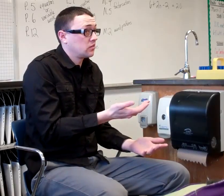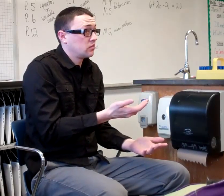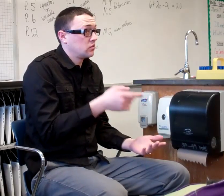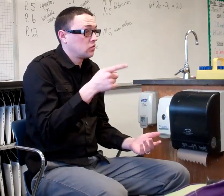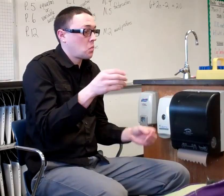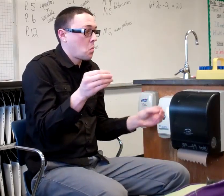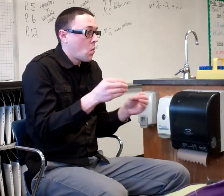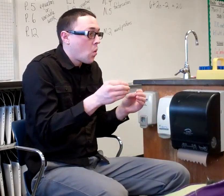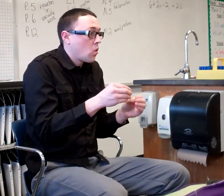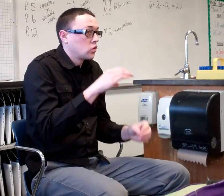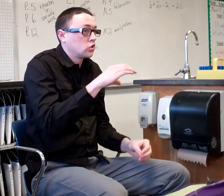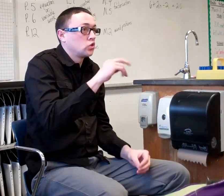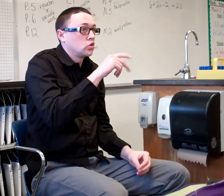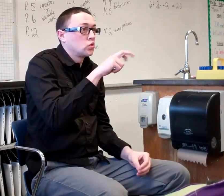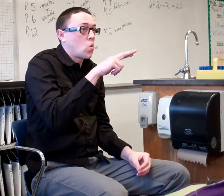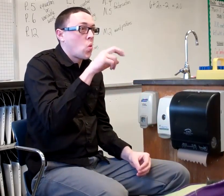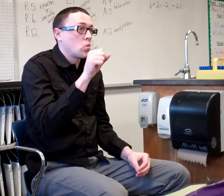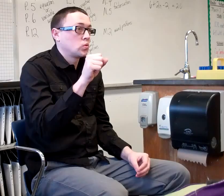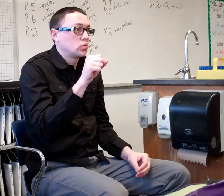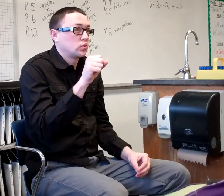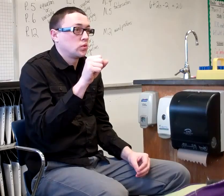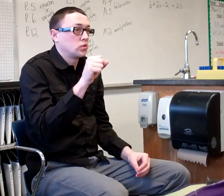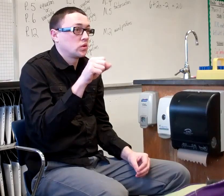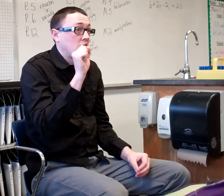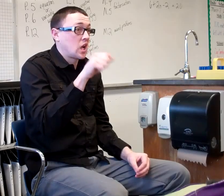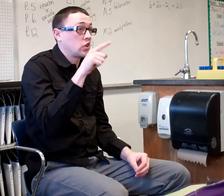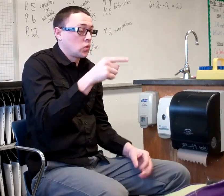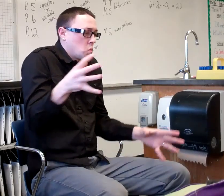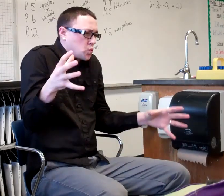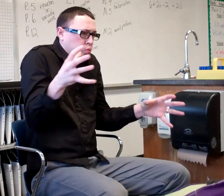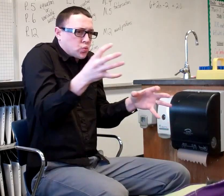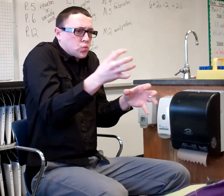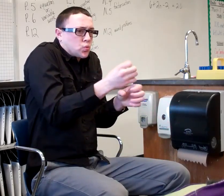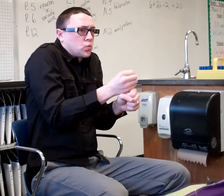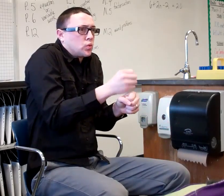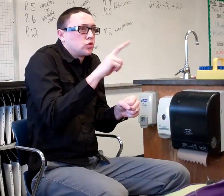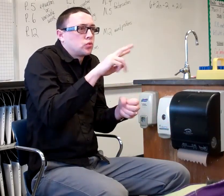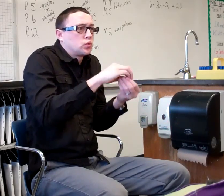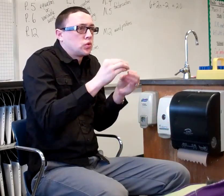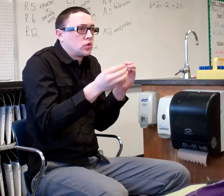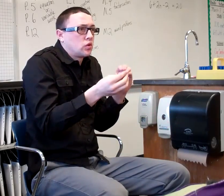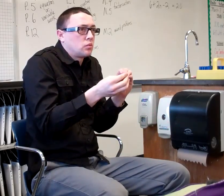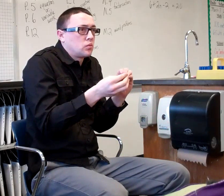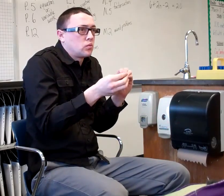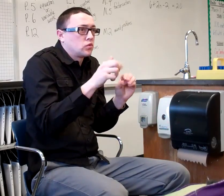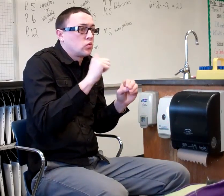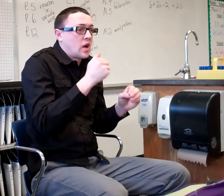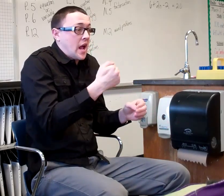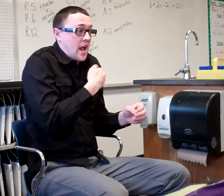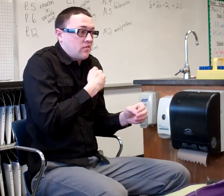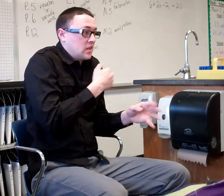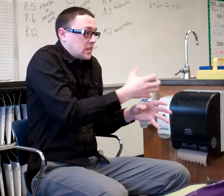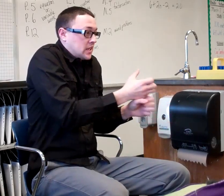chores. Can I combine two numbers so I don't have to take out the trash twice?